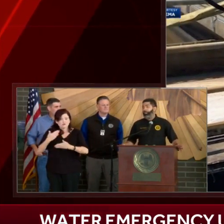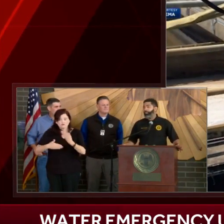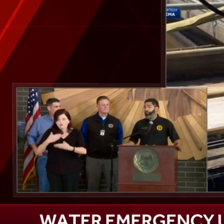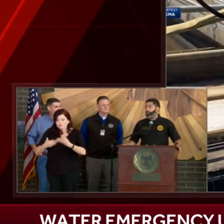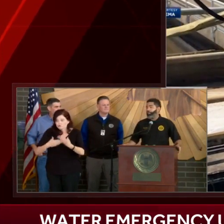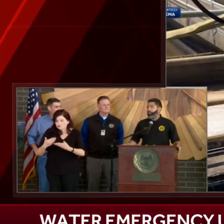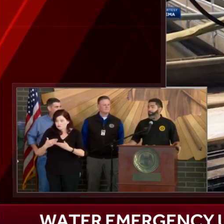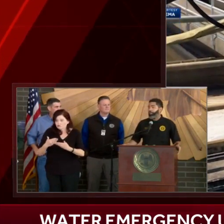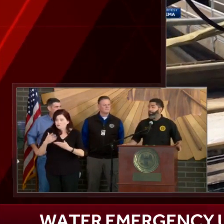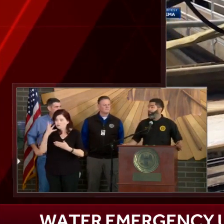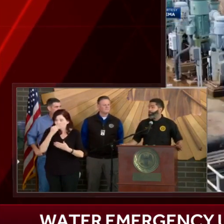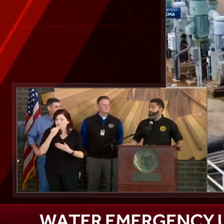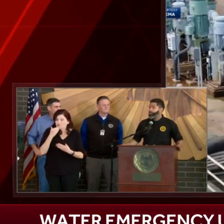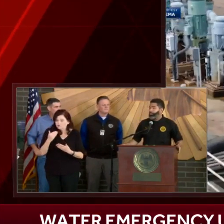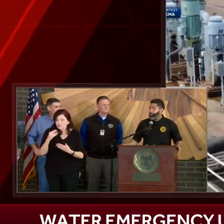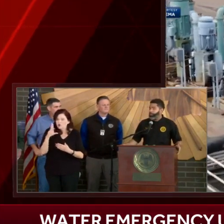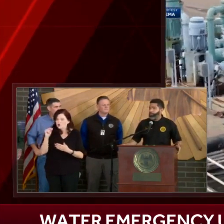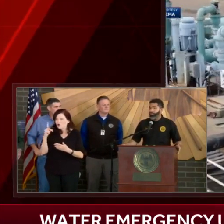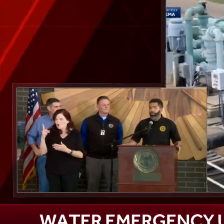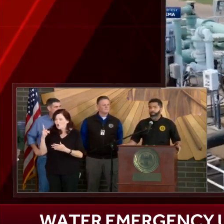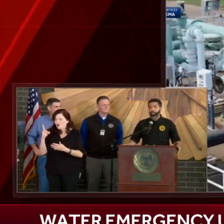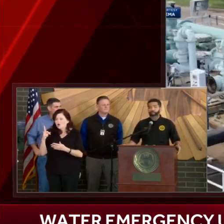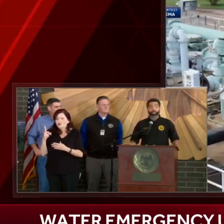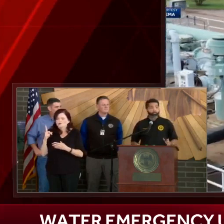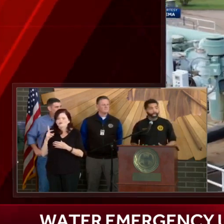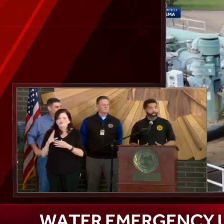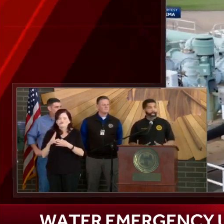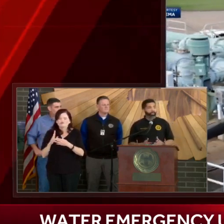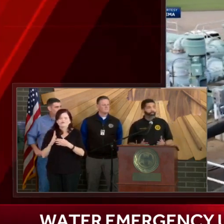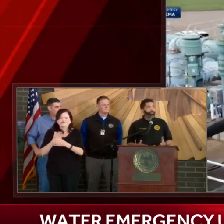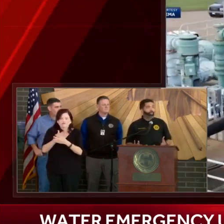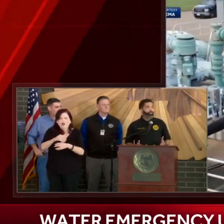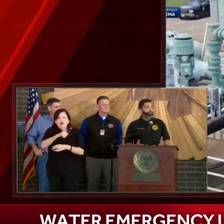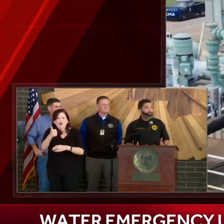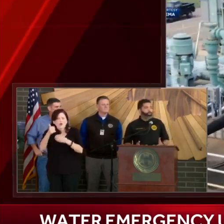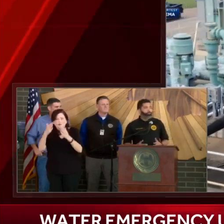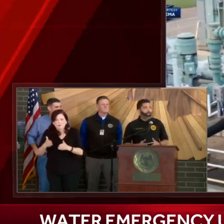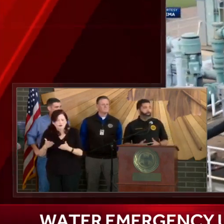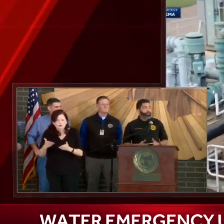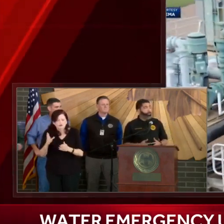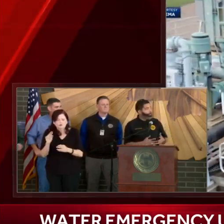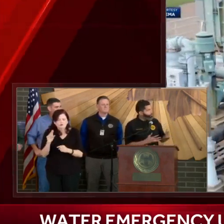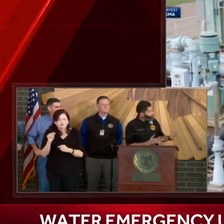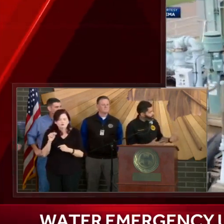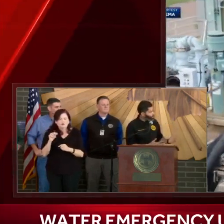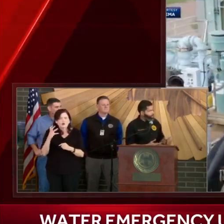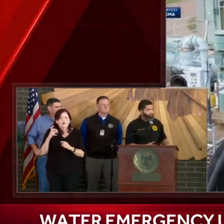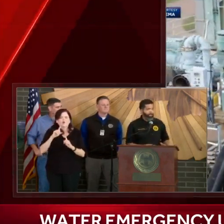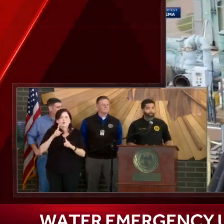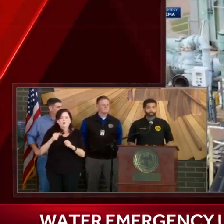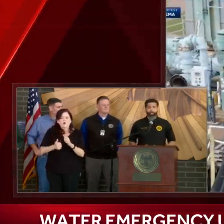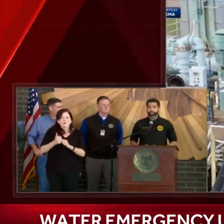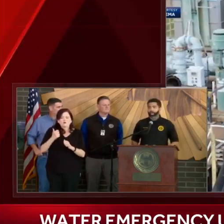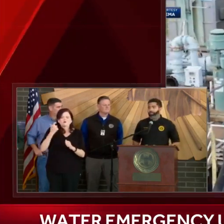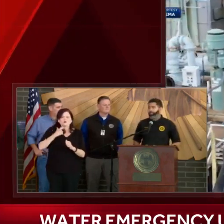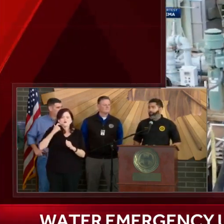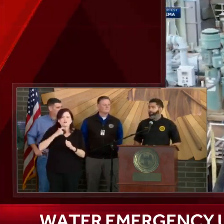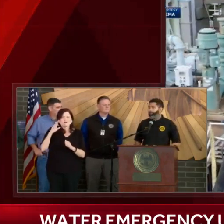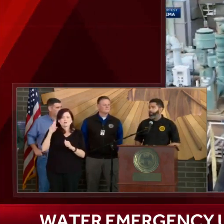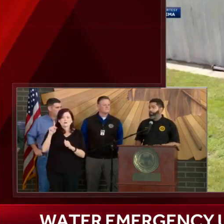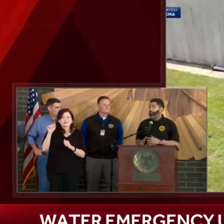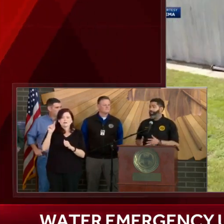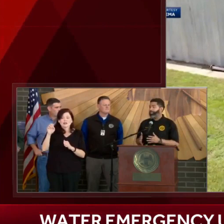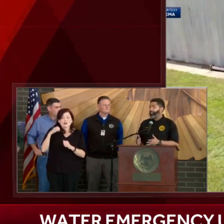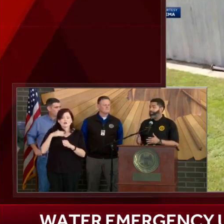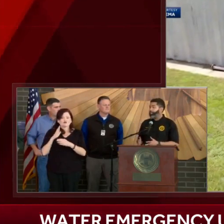no one is stepping on another person's toes. And in fact, I do want to report the most recent update that I shared